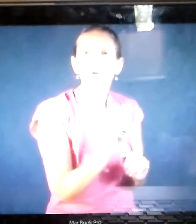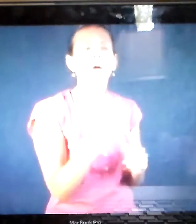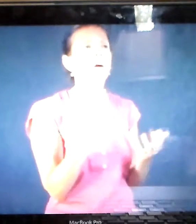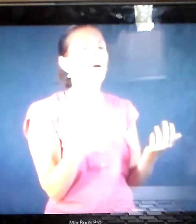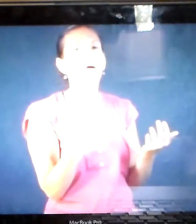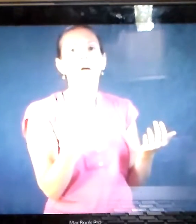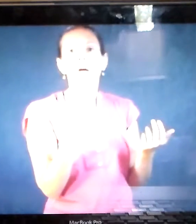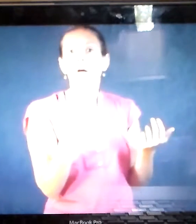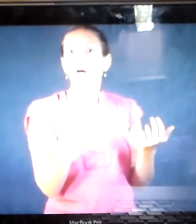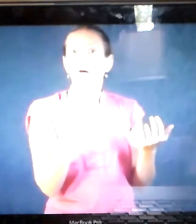evolved